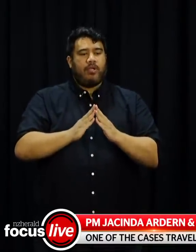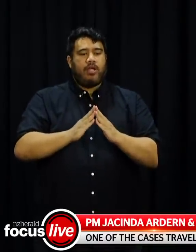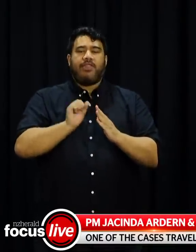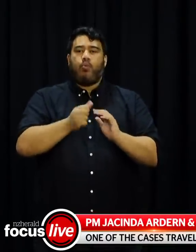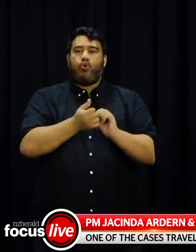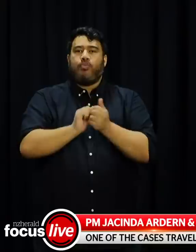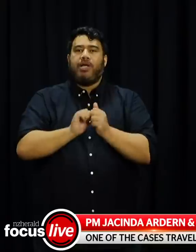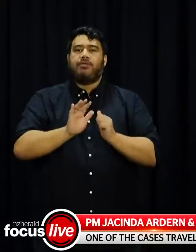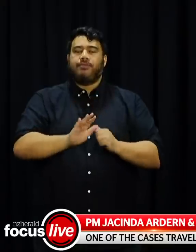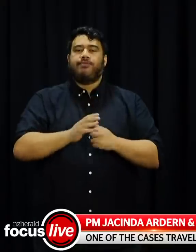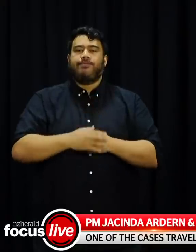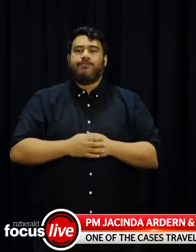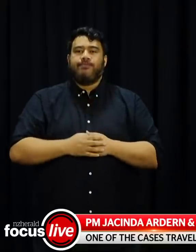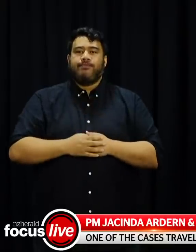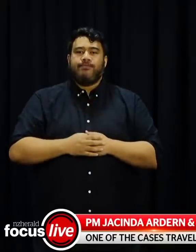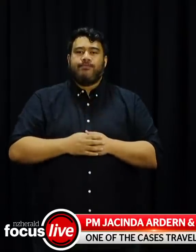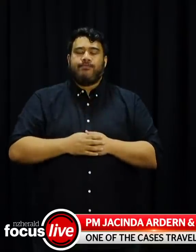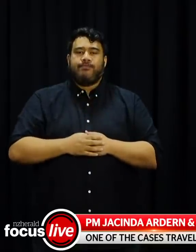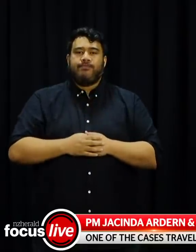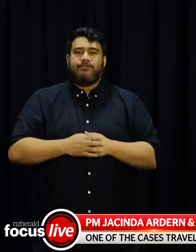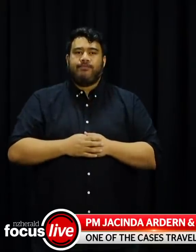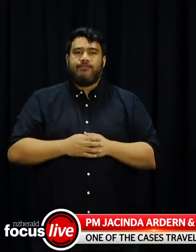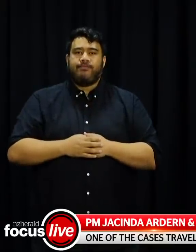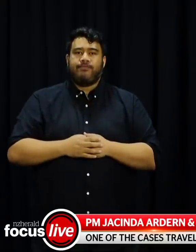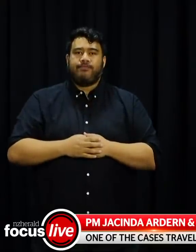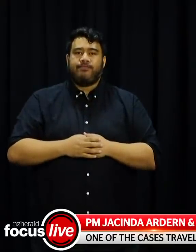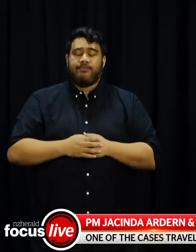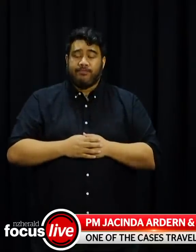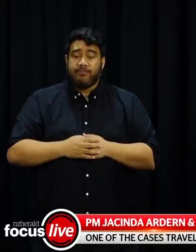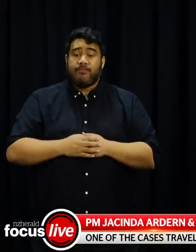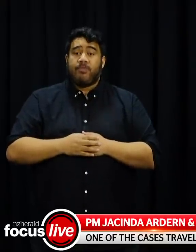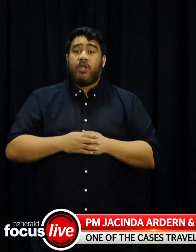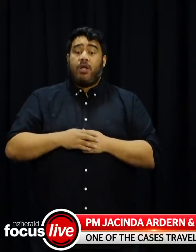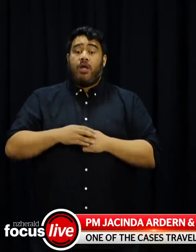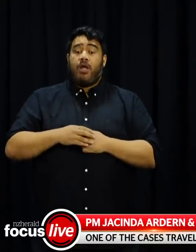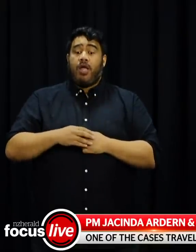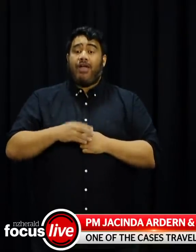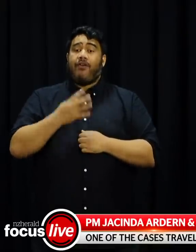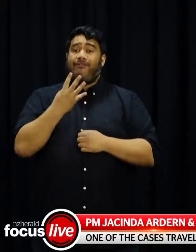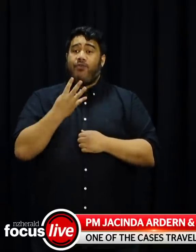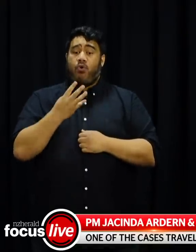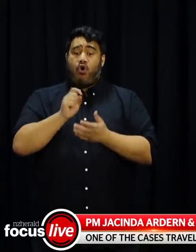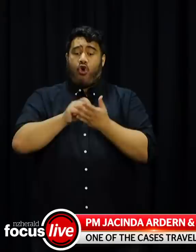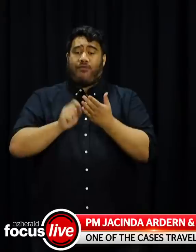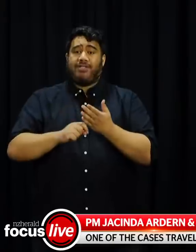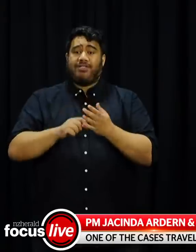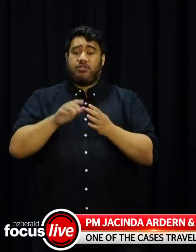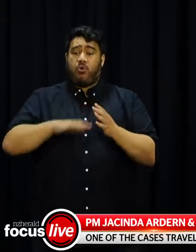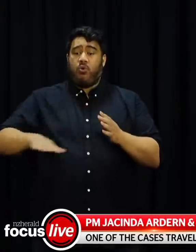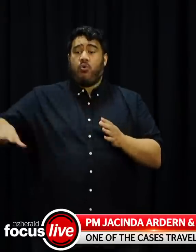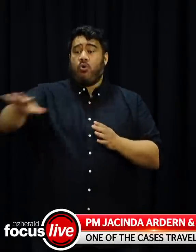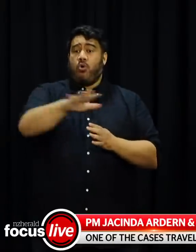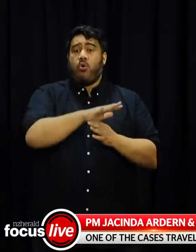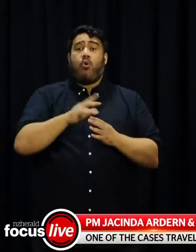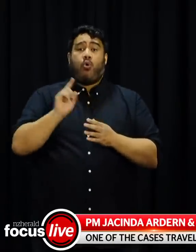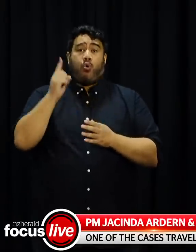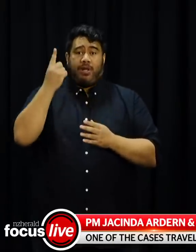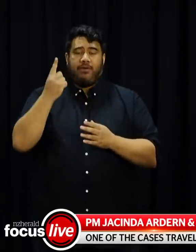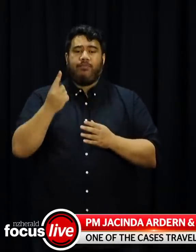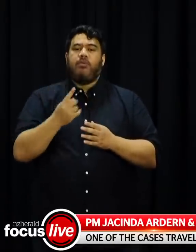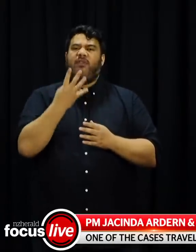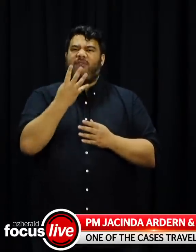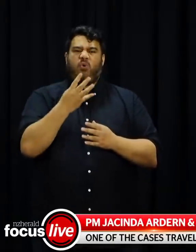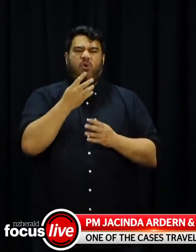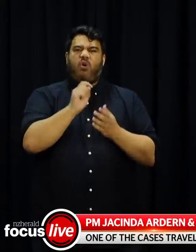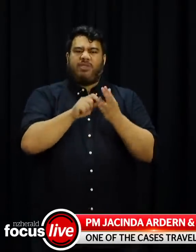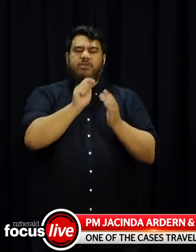4 sites across Auckland with a total of around 160 staff. They are all shut down now, and there is both testing of all